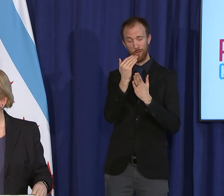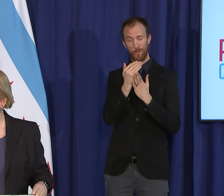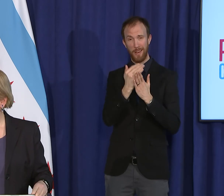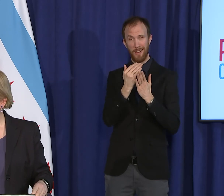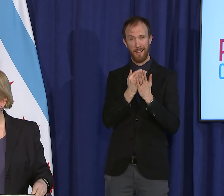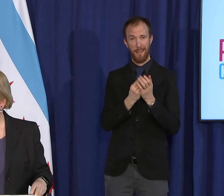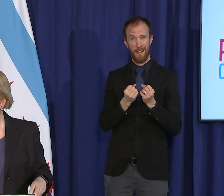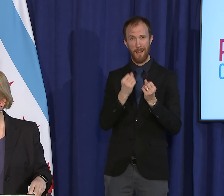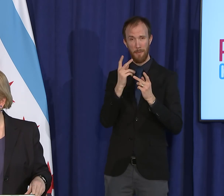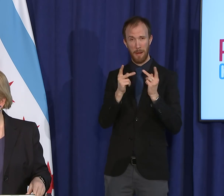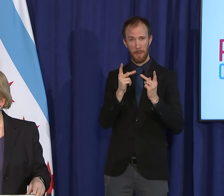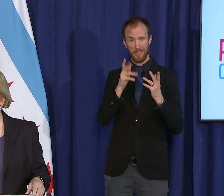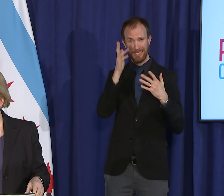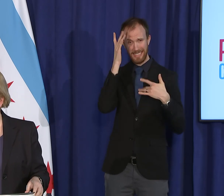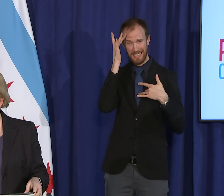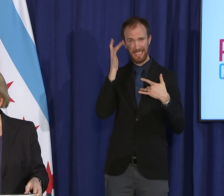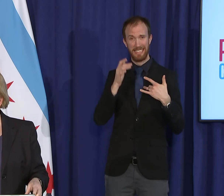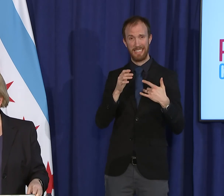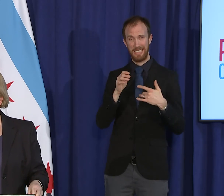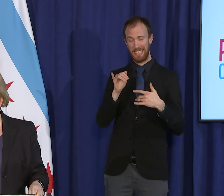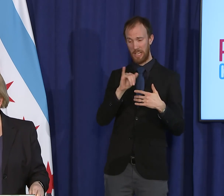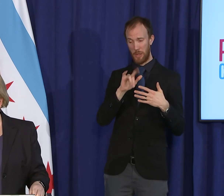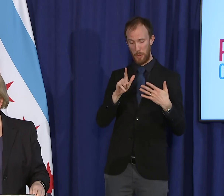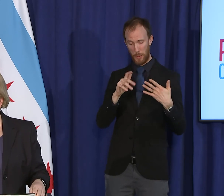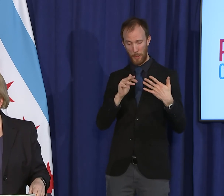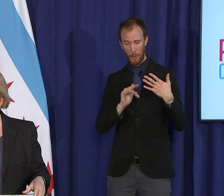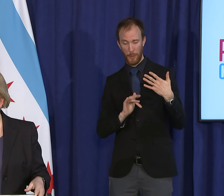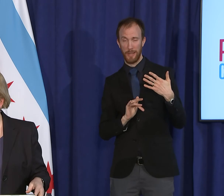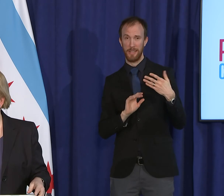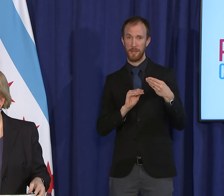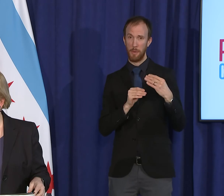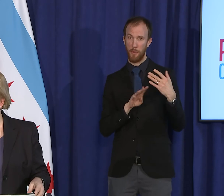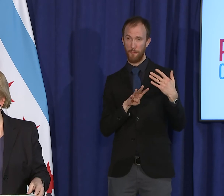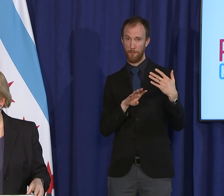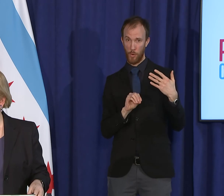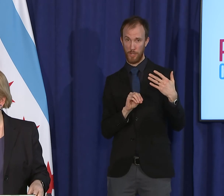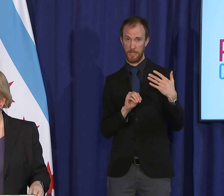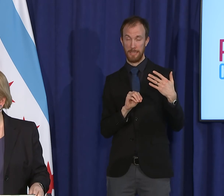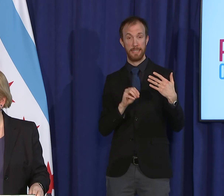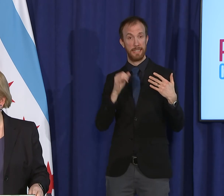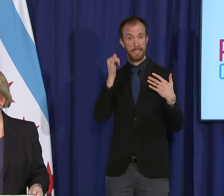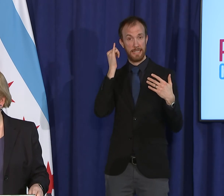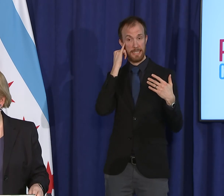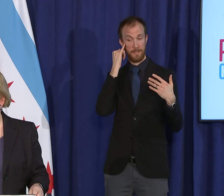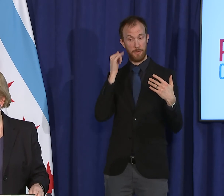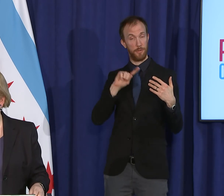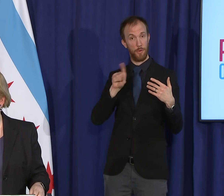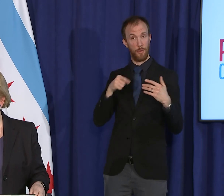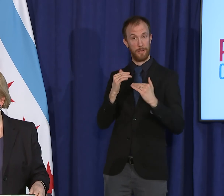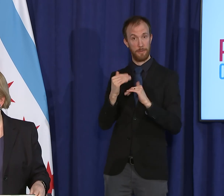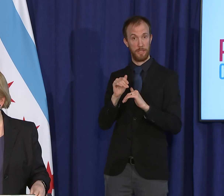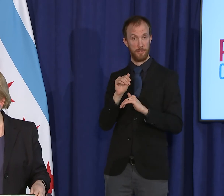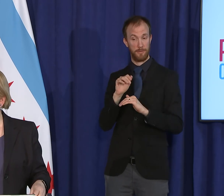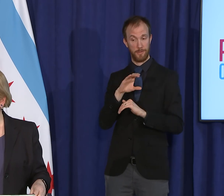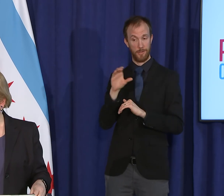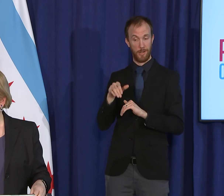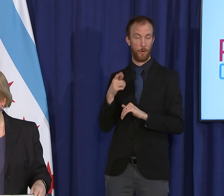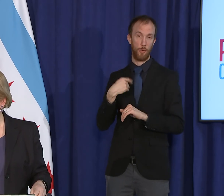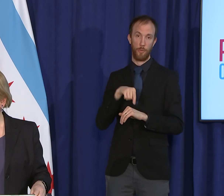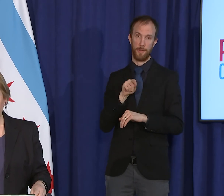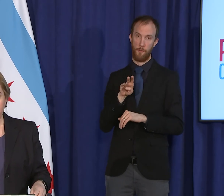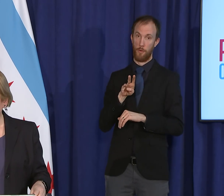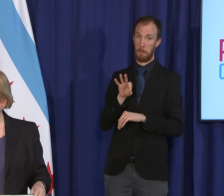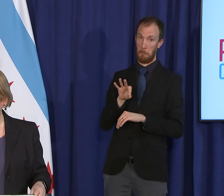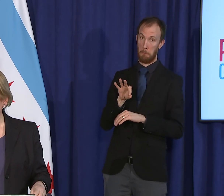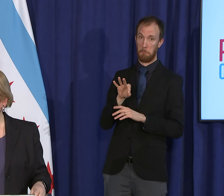actually, if Chicago were a state, we would be 49th in terms of the number of cases that we're seeing per population. We are at a